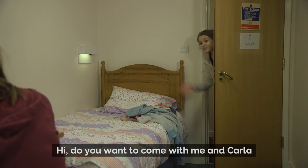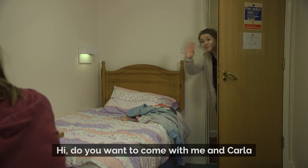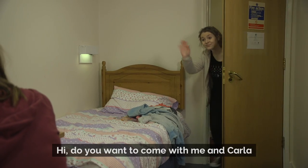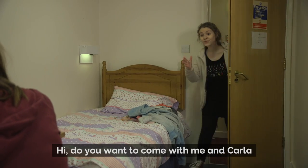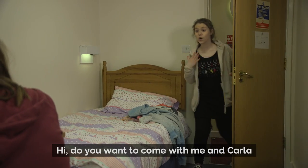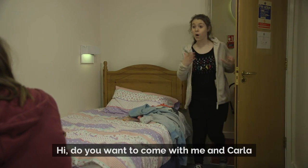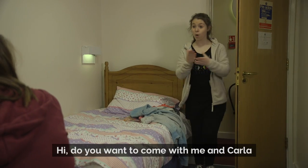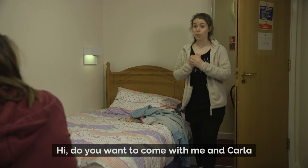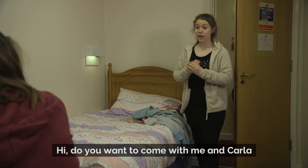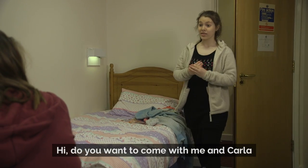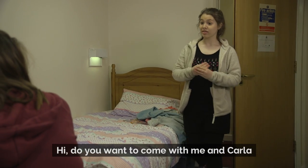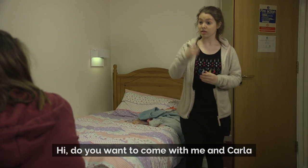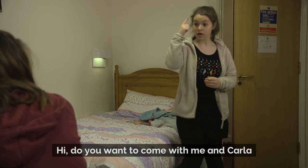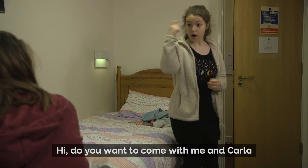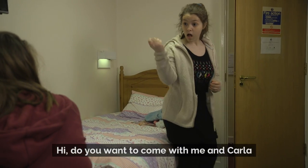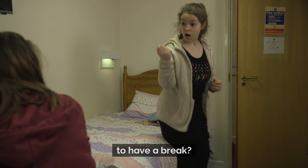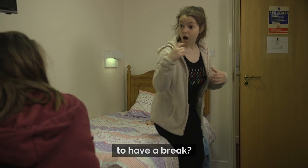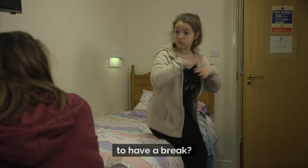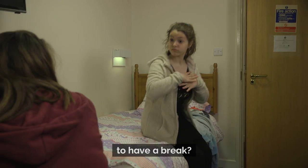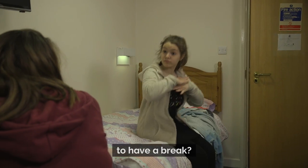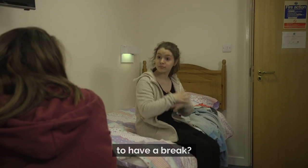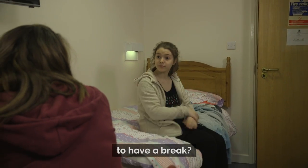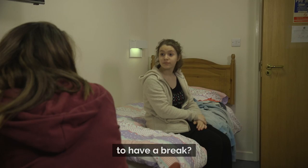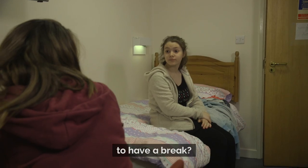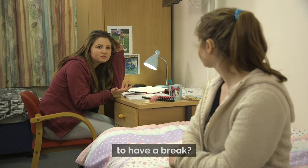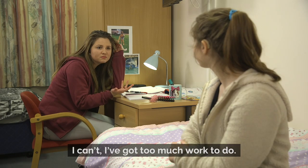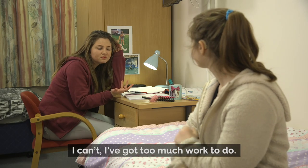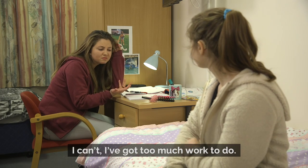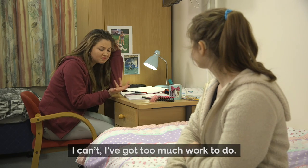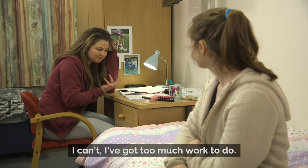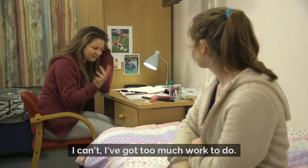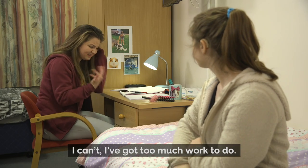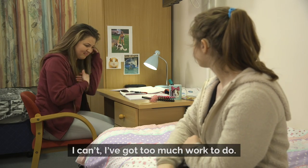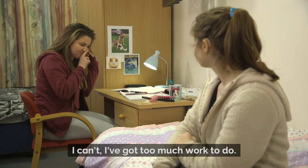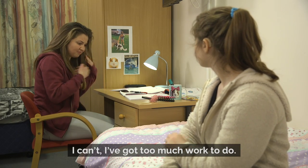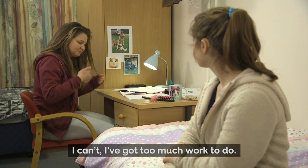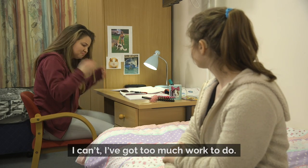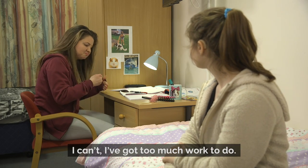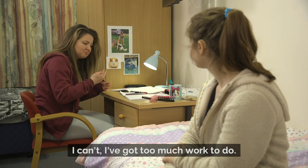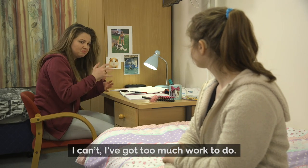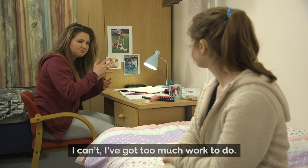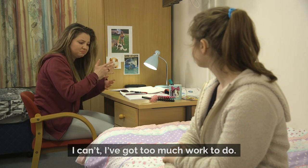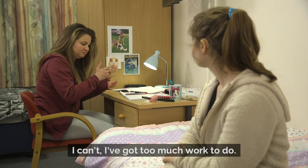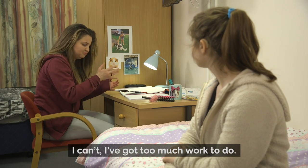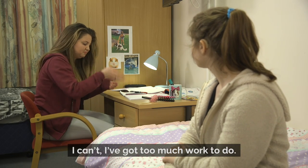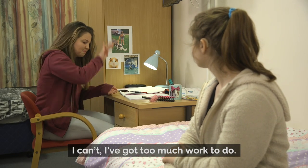Hi. Do you want to come with me and Carla to have a break? I can't. I've got too much work to do.